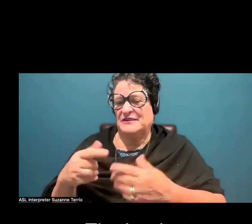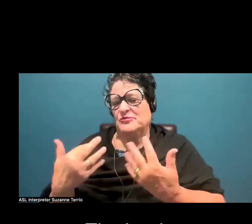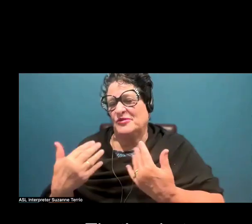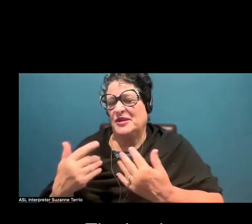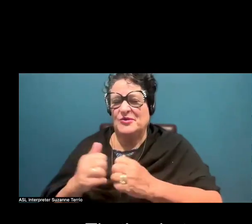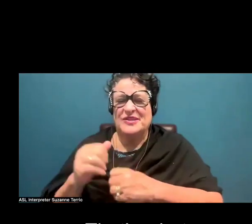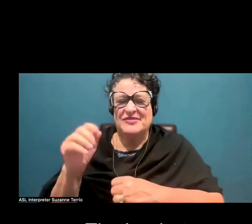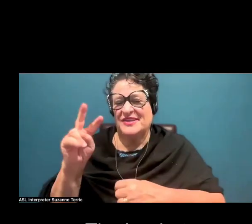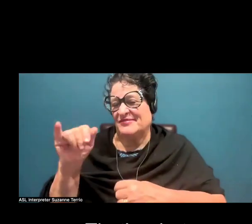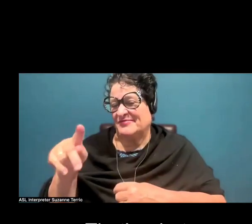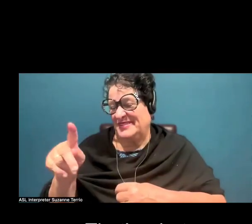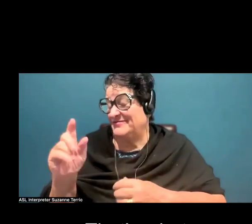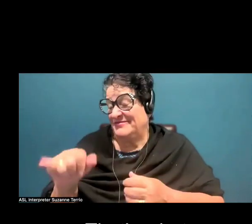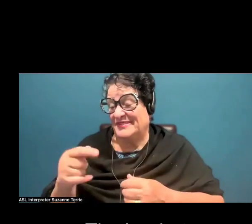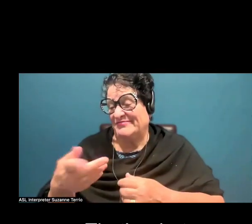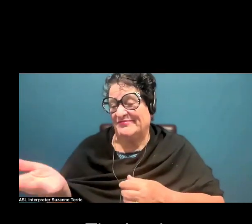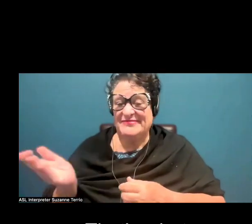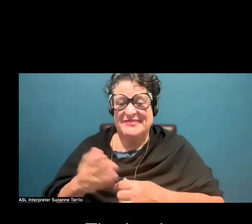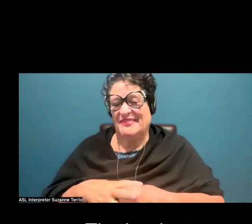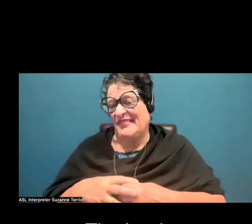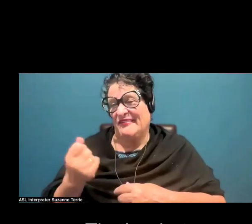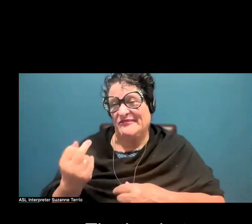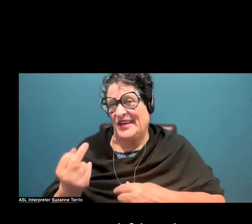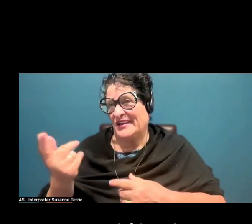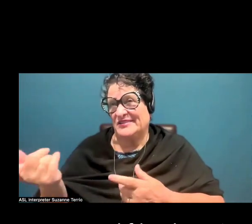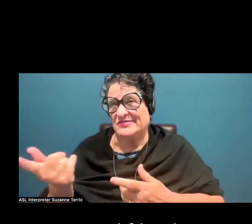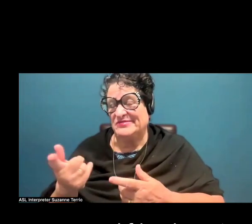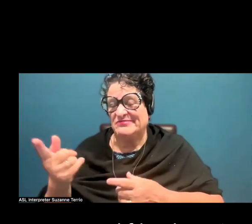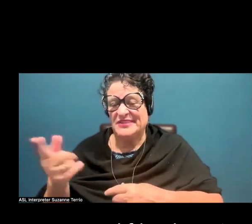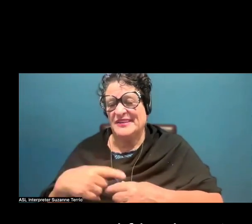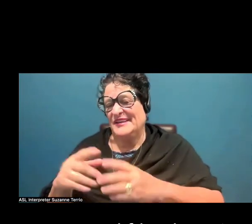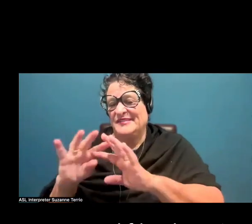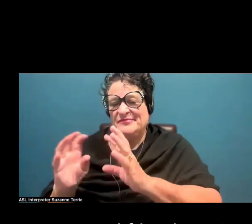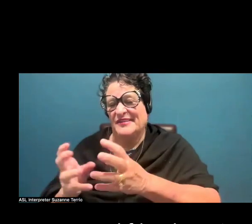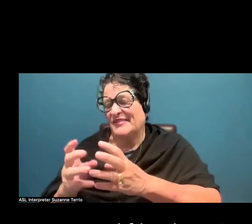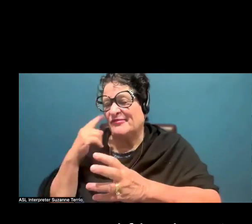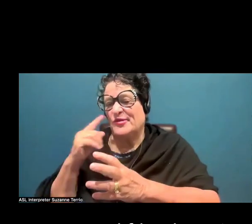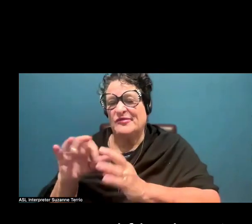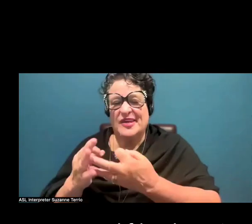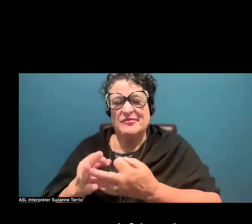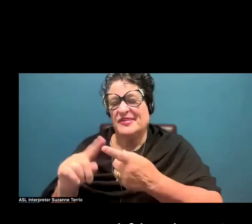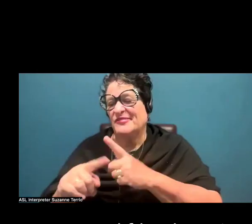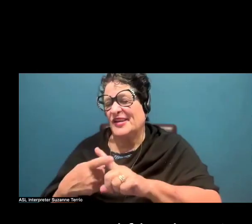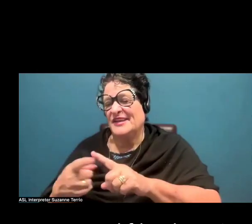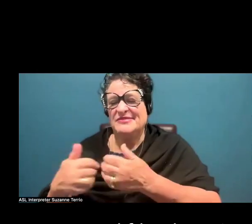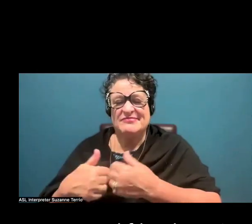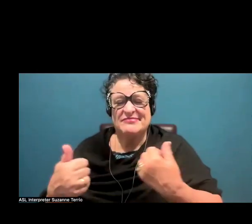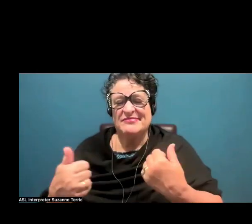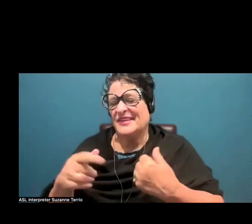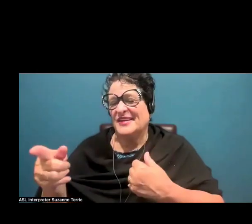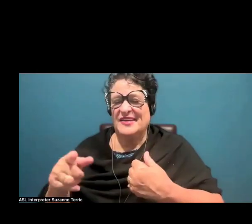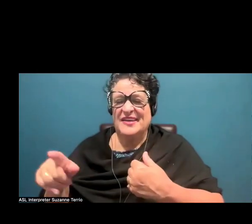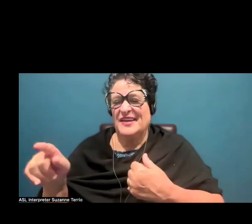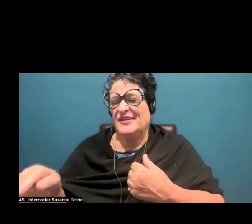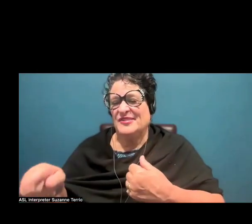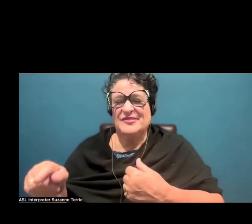what we are, really. That's what this is. A fucking luxury box for family and friends, set apart from the rest of the crowd that's jockeying on the beach for the